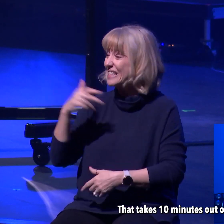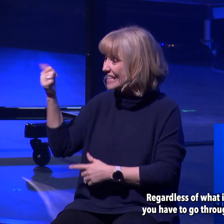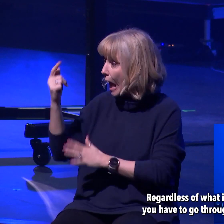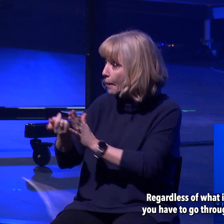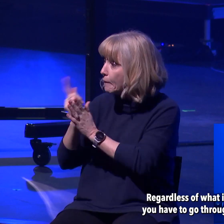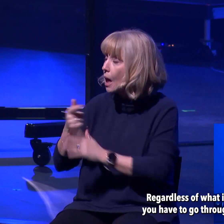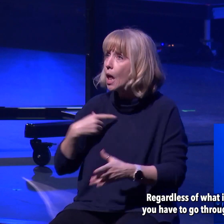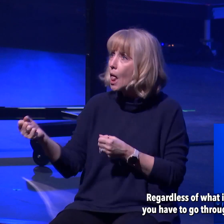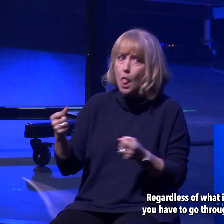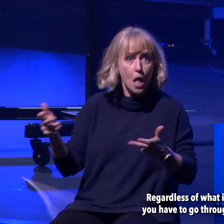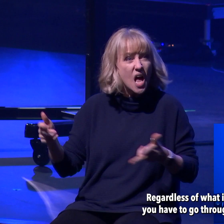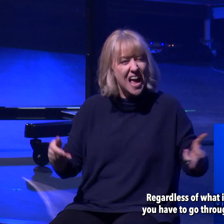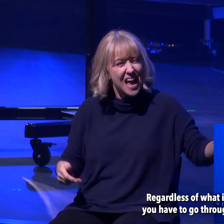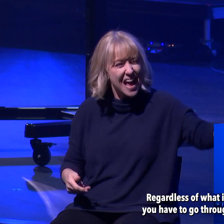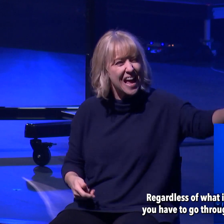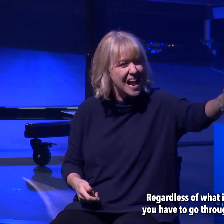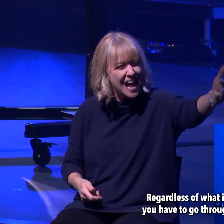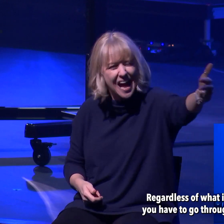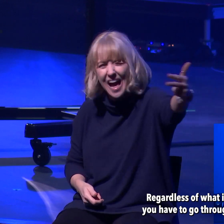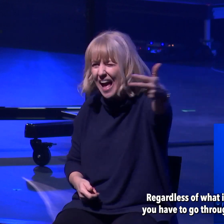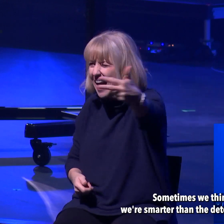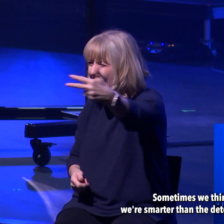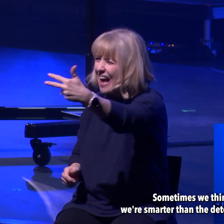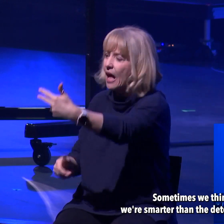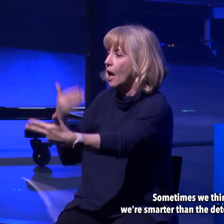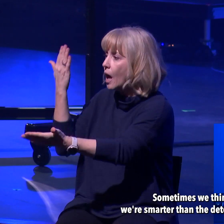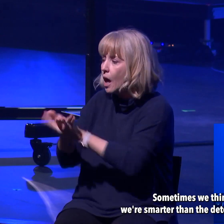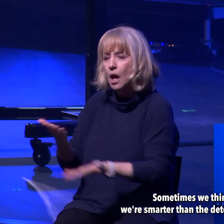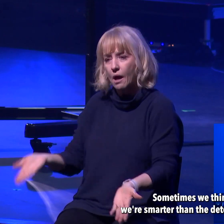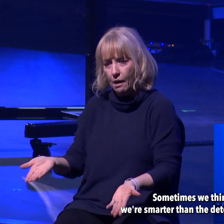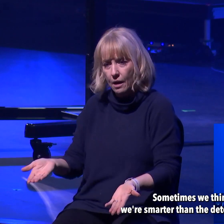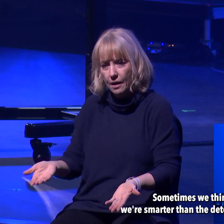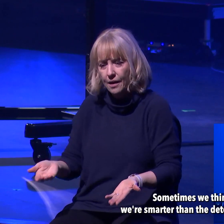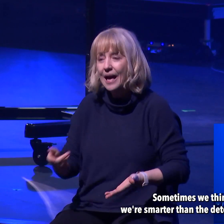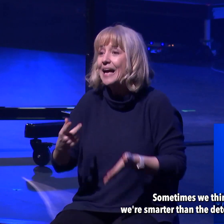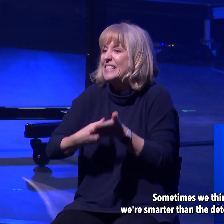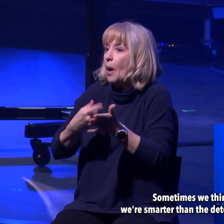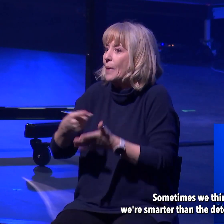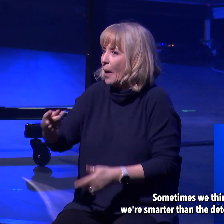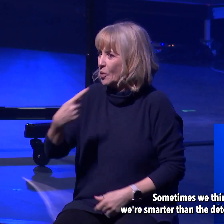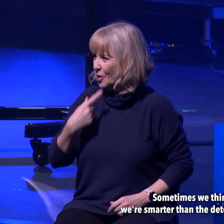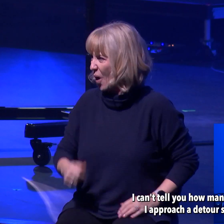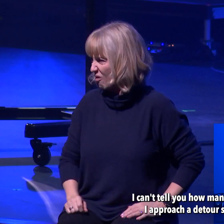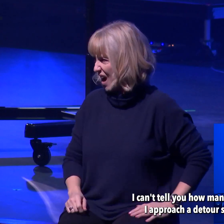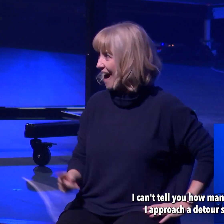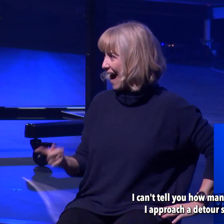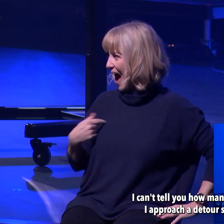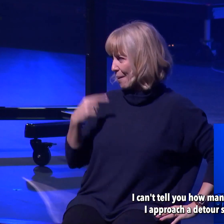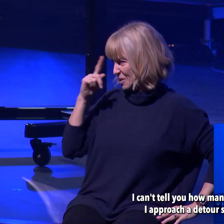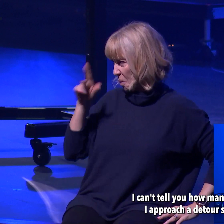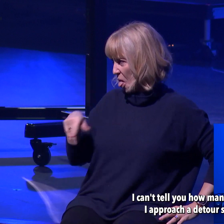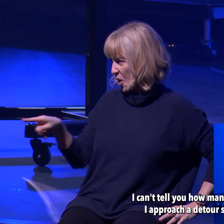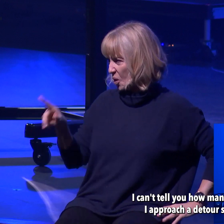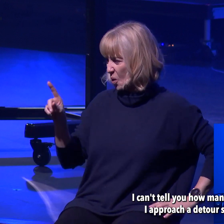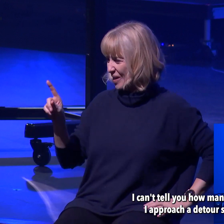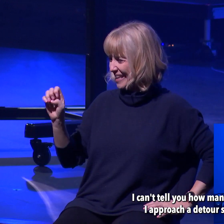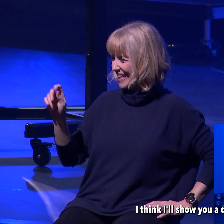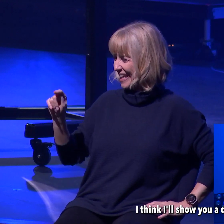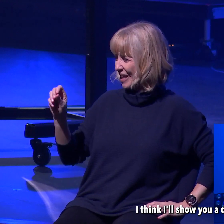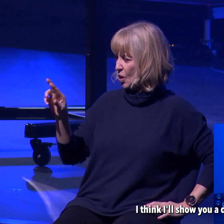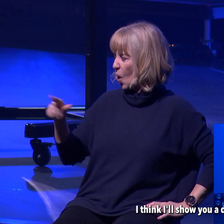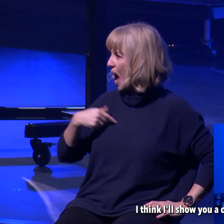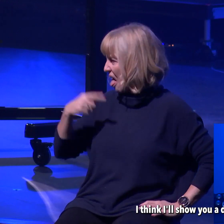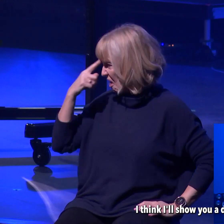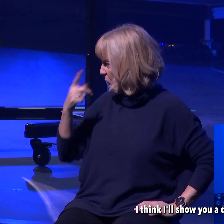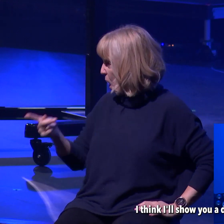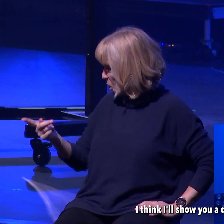way. Regardless of what it is, you have to go through it. Sometimes we think we're smarter than the detour, right? I can't tell you how many times I approach a detour sign and I